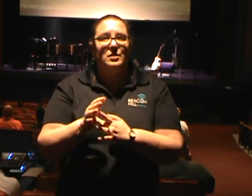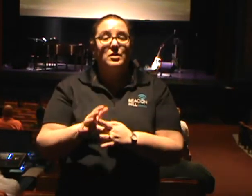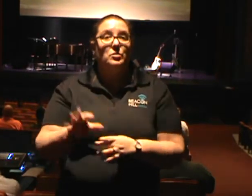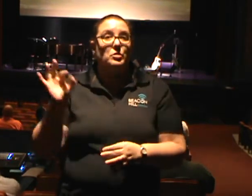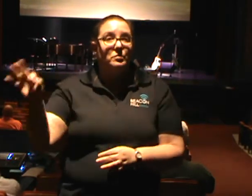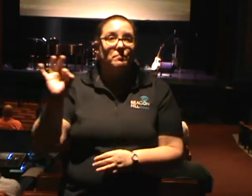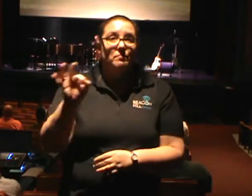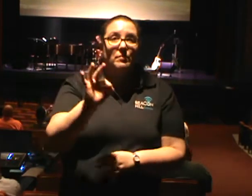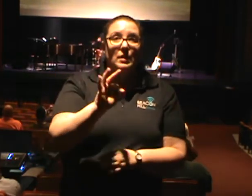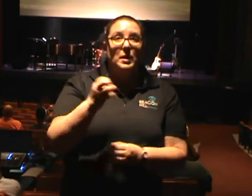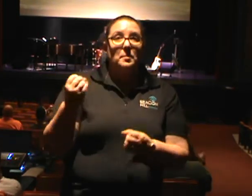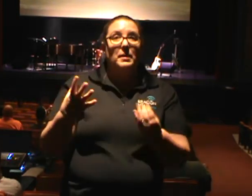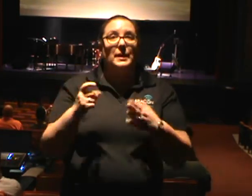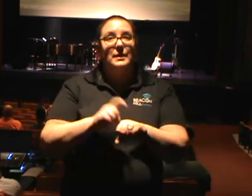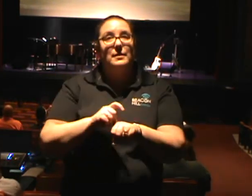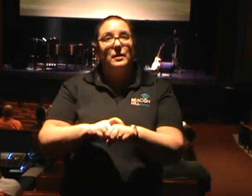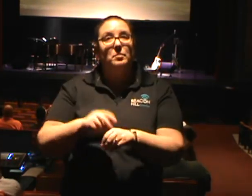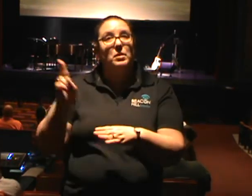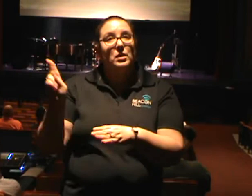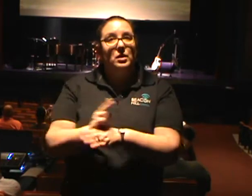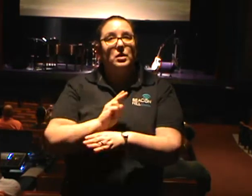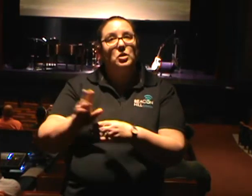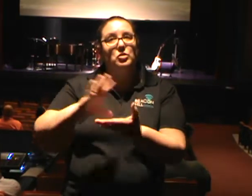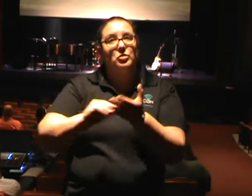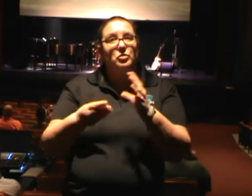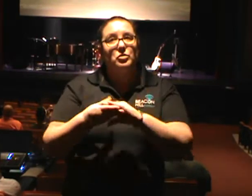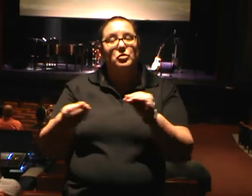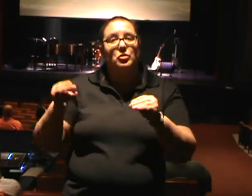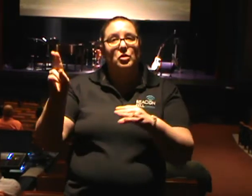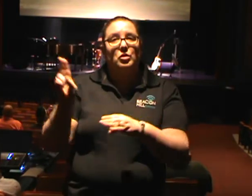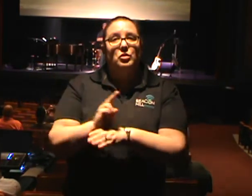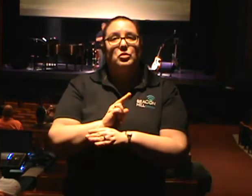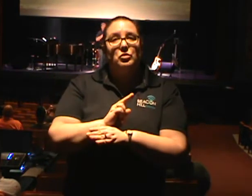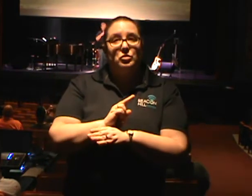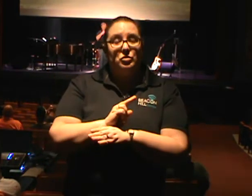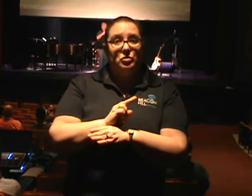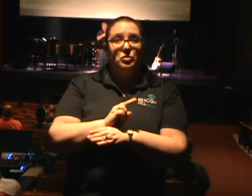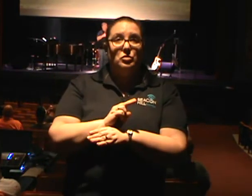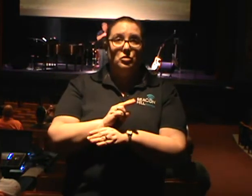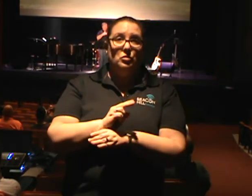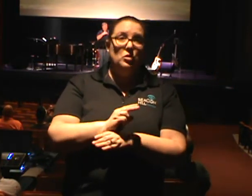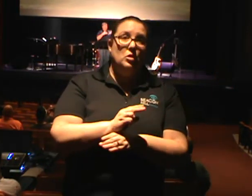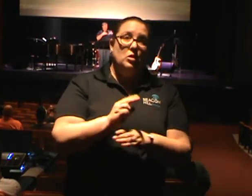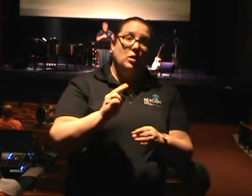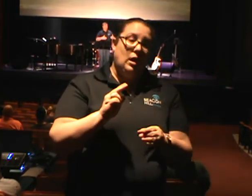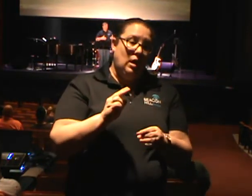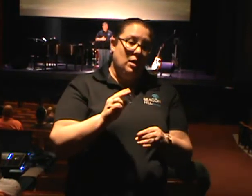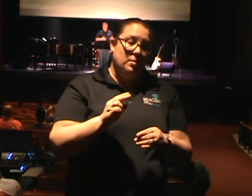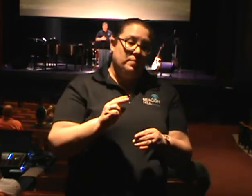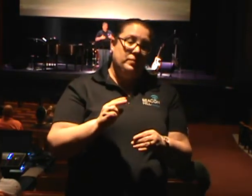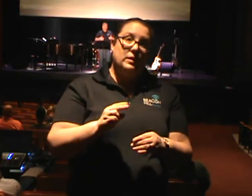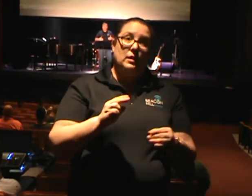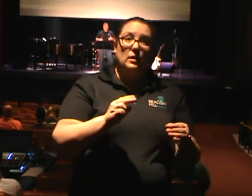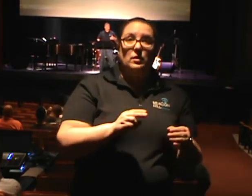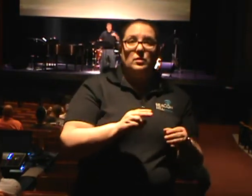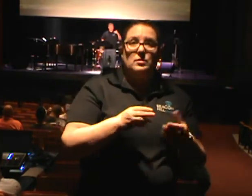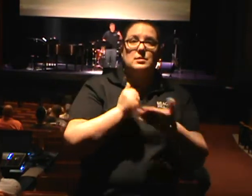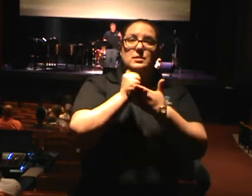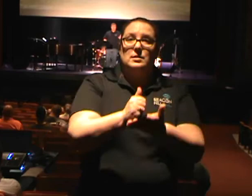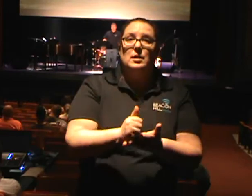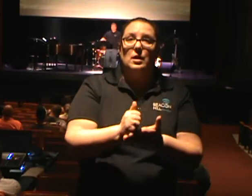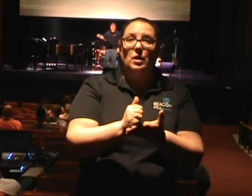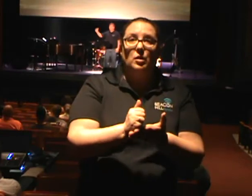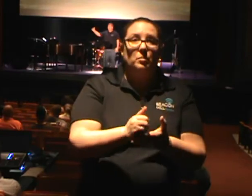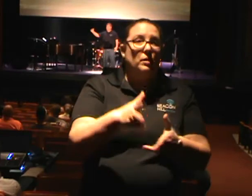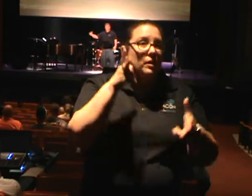the hearers to his message. In John chapter 10, the word that we see being used here are words like